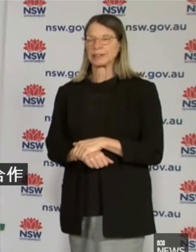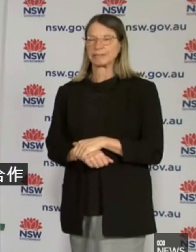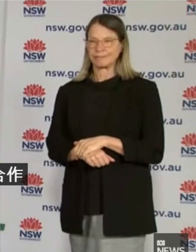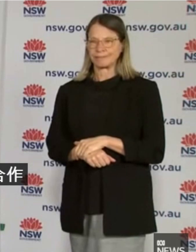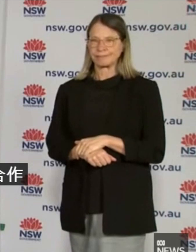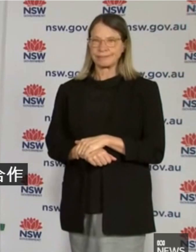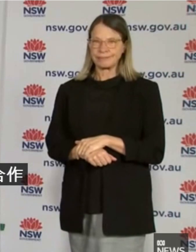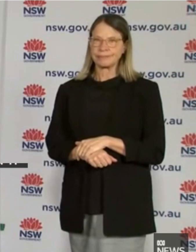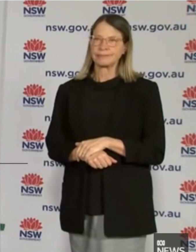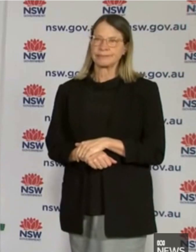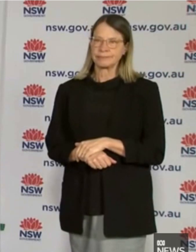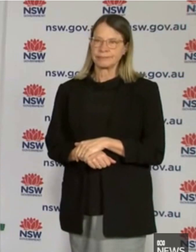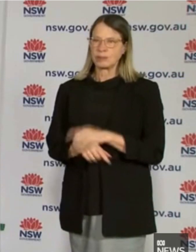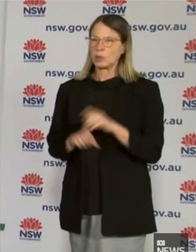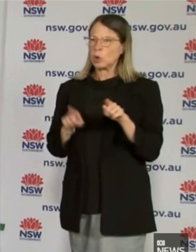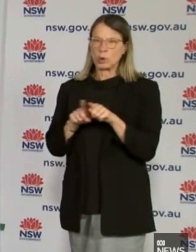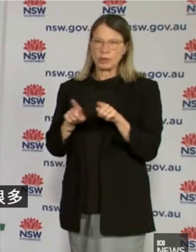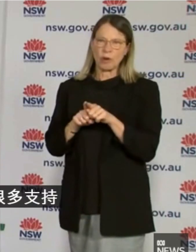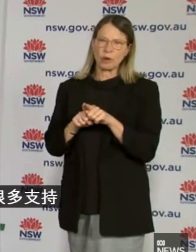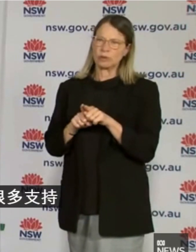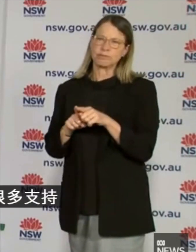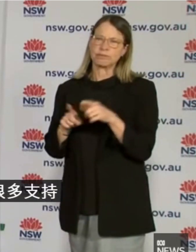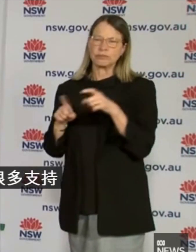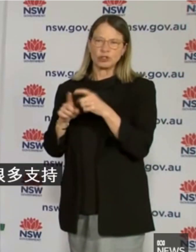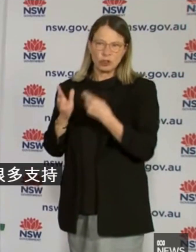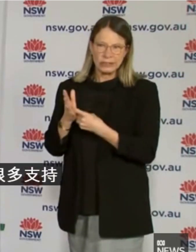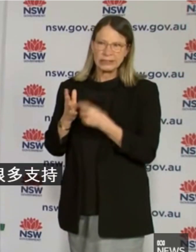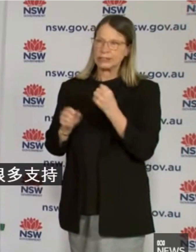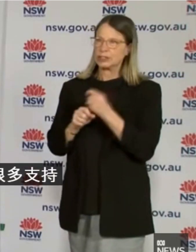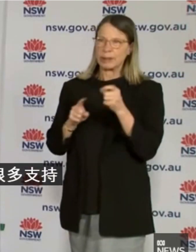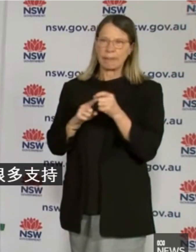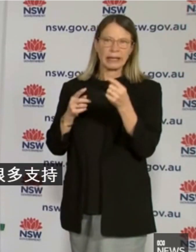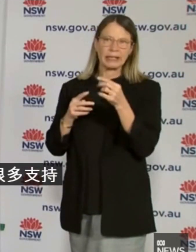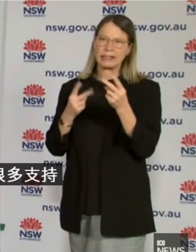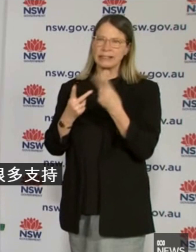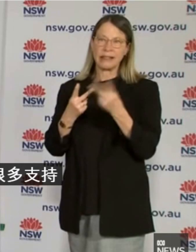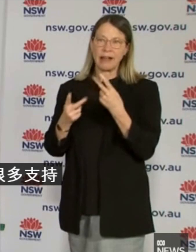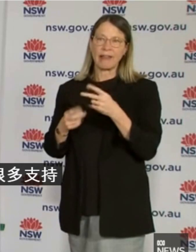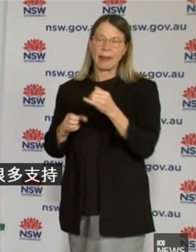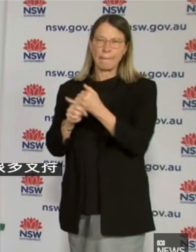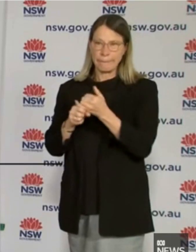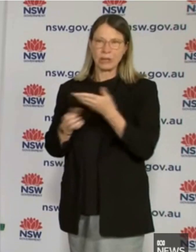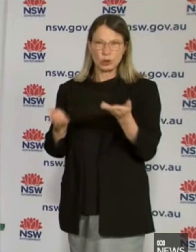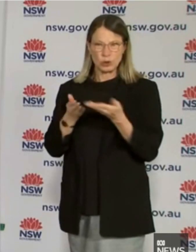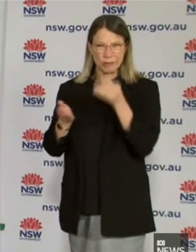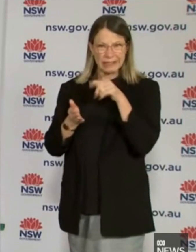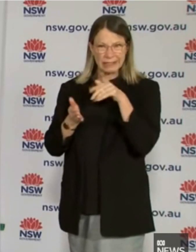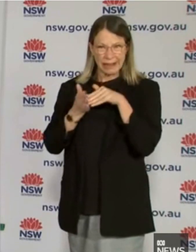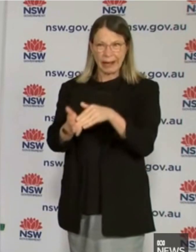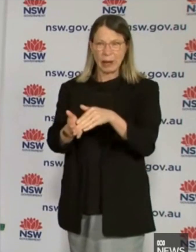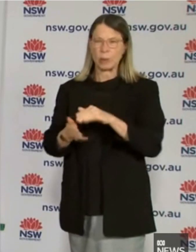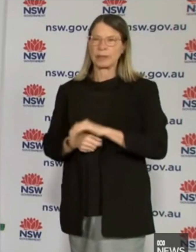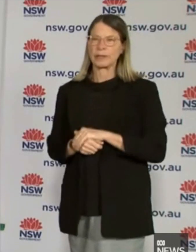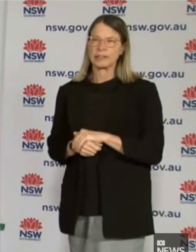do in general practice. So there are many supports available for people who need to seek healthcare, and I would